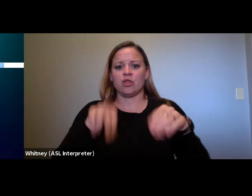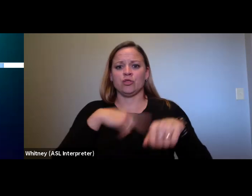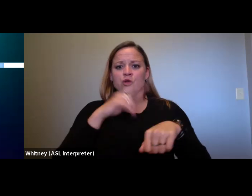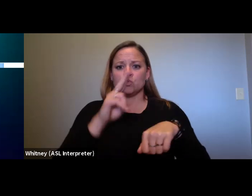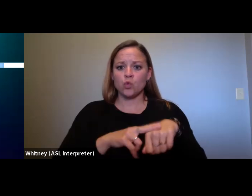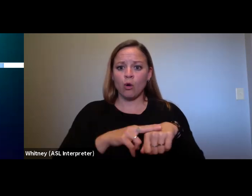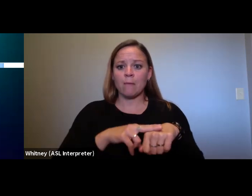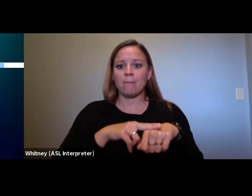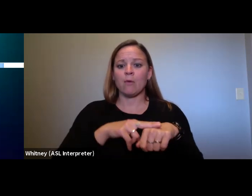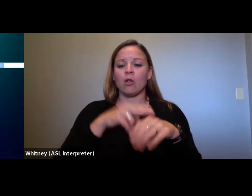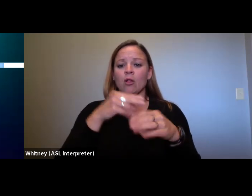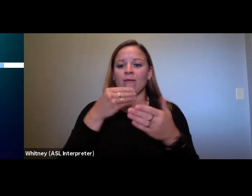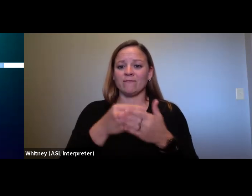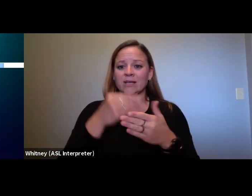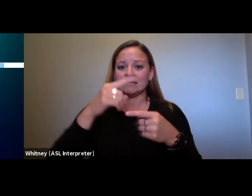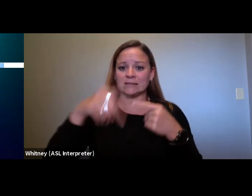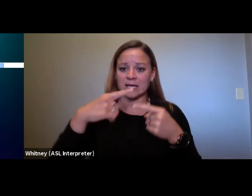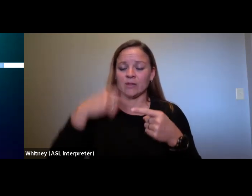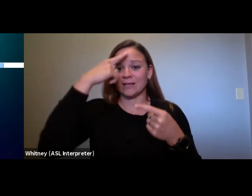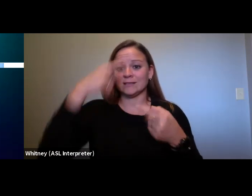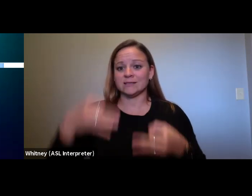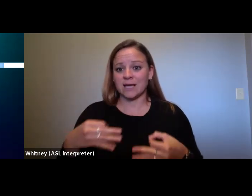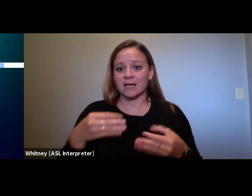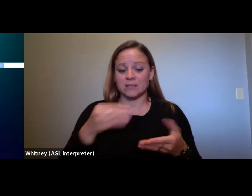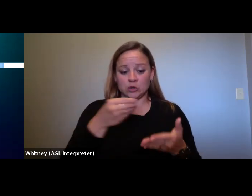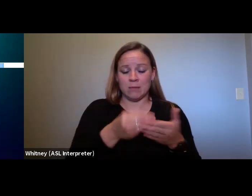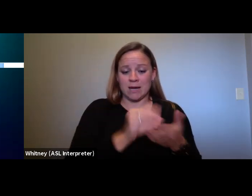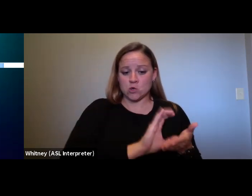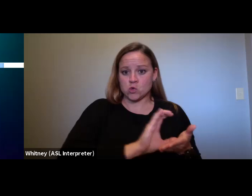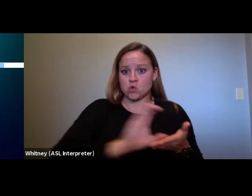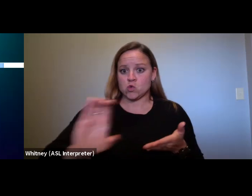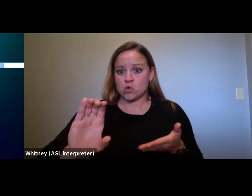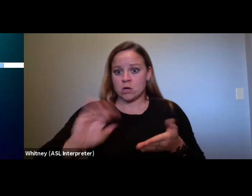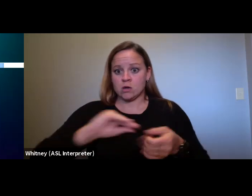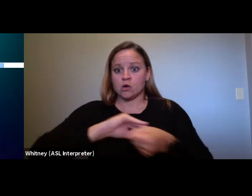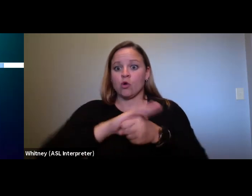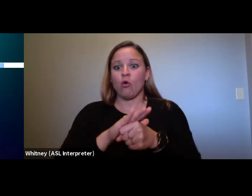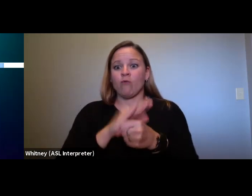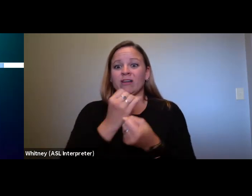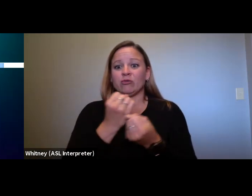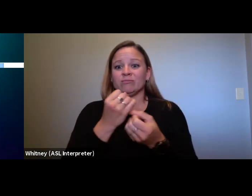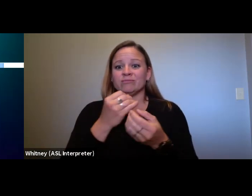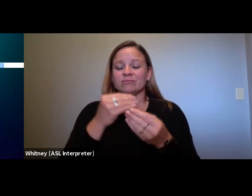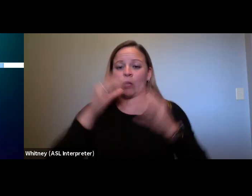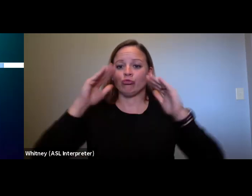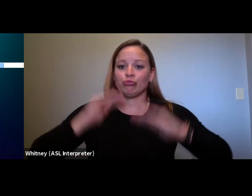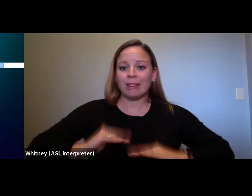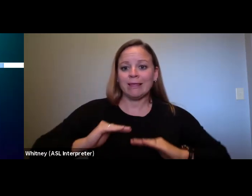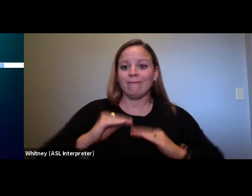used to do, they decided to put a lot of money into the COVID relief fund. So we applied for funding to community